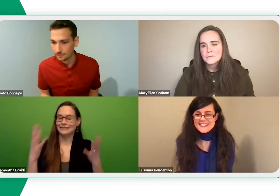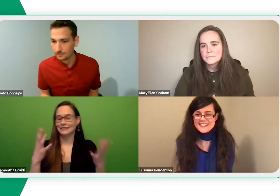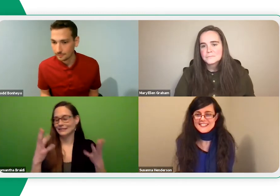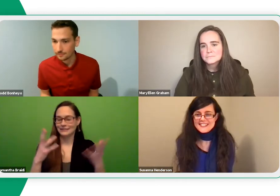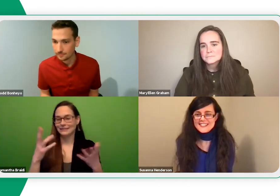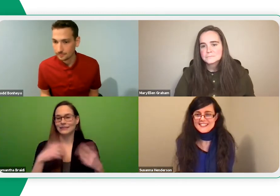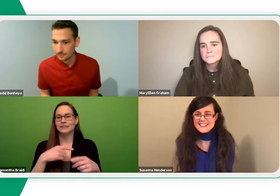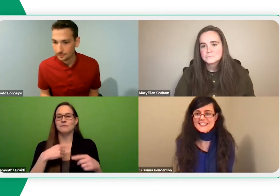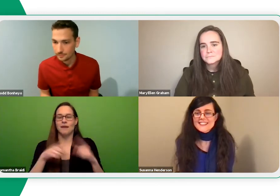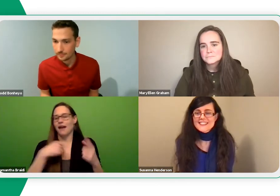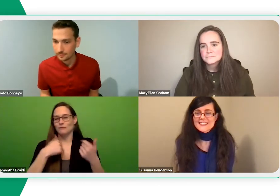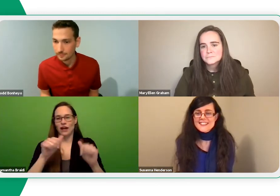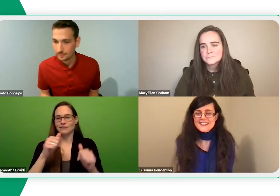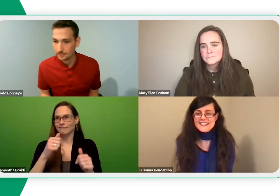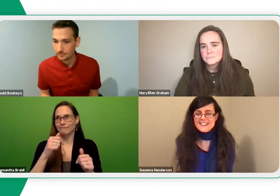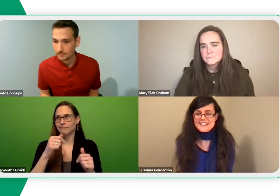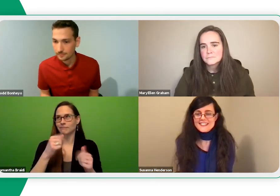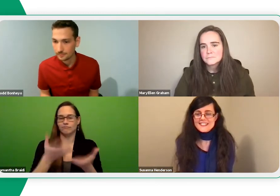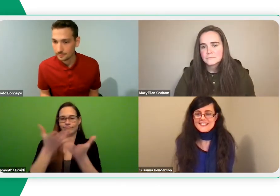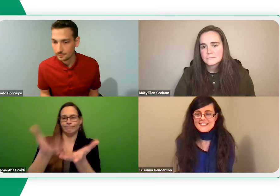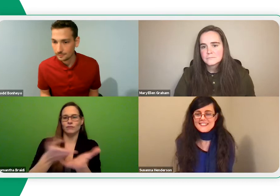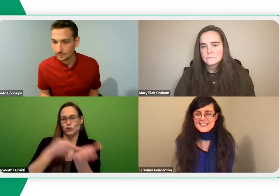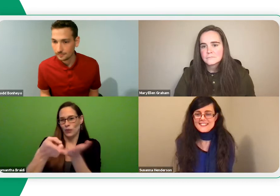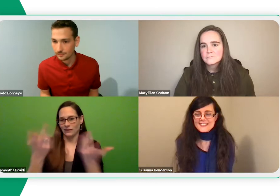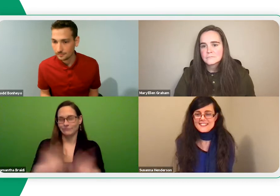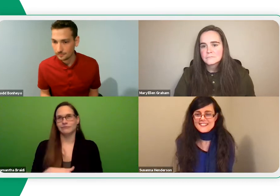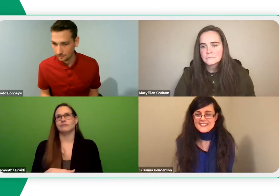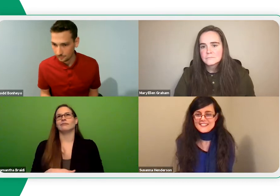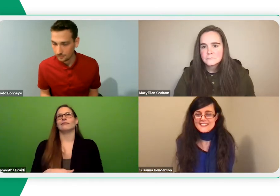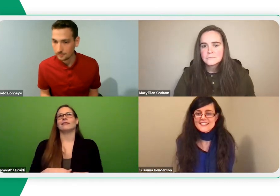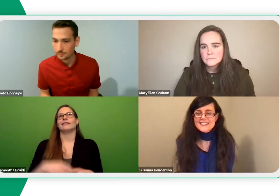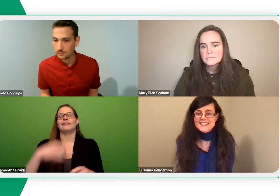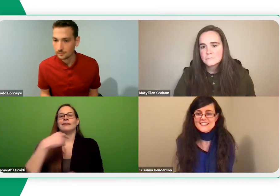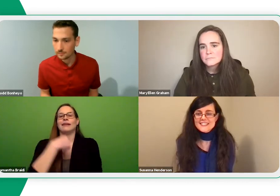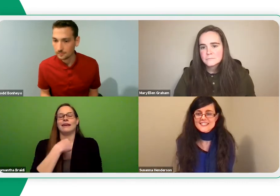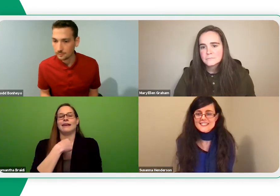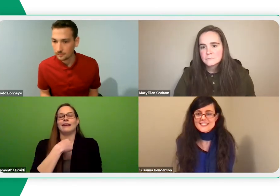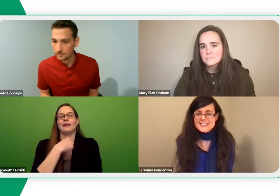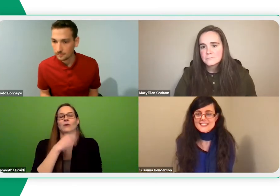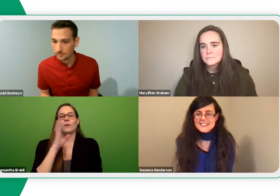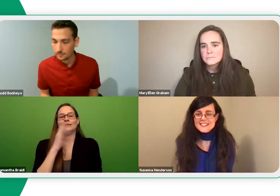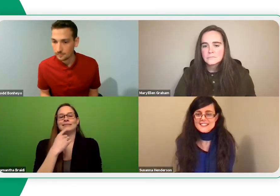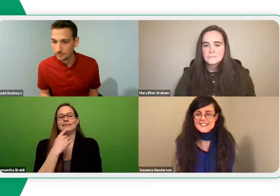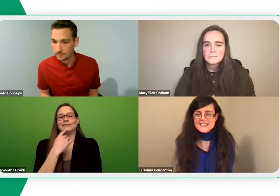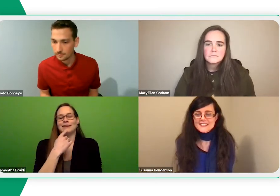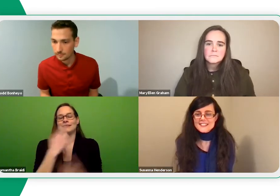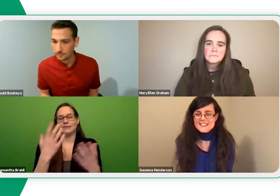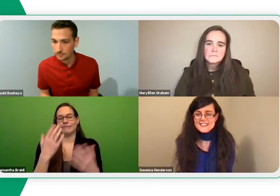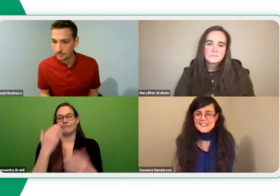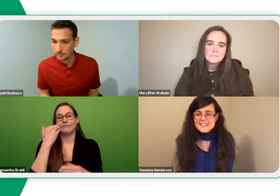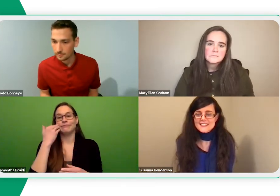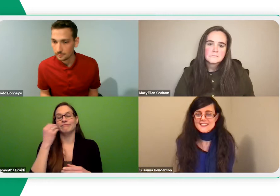Thank you so much. This can be a tough subject to discuss, I have to admit, but I'll speak from the